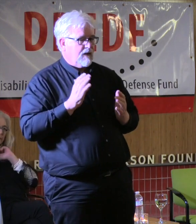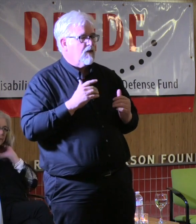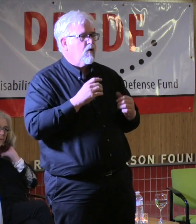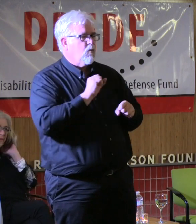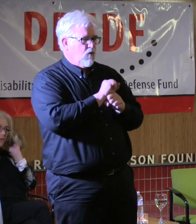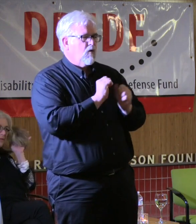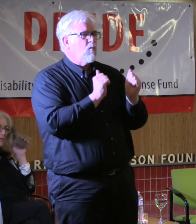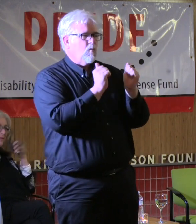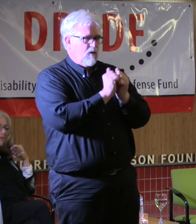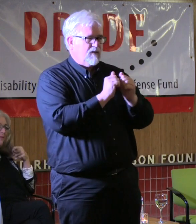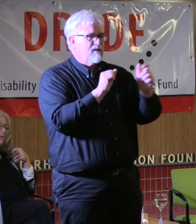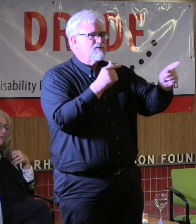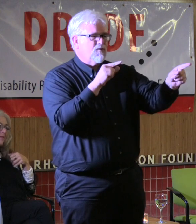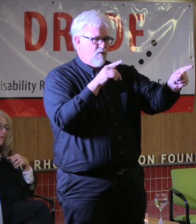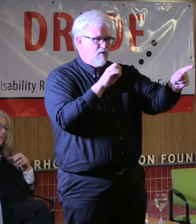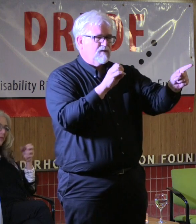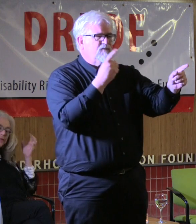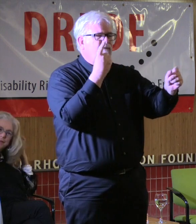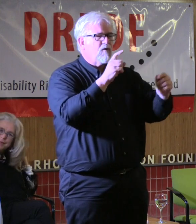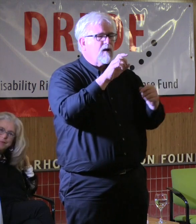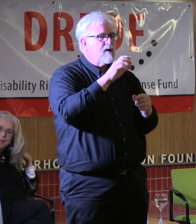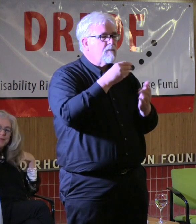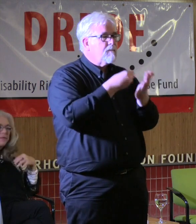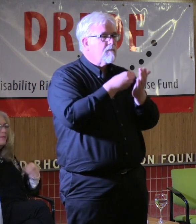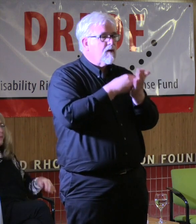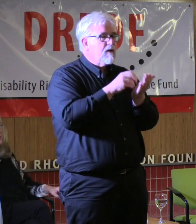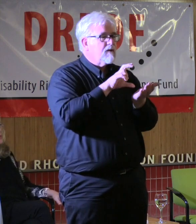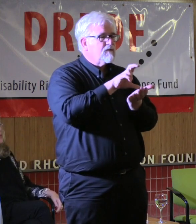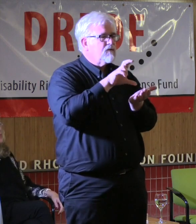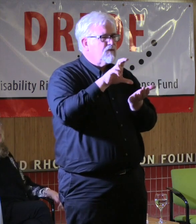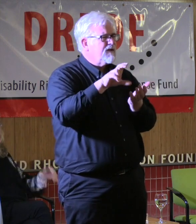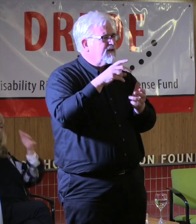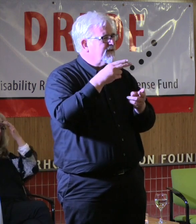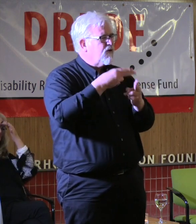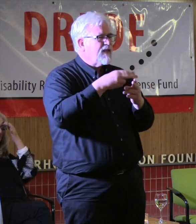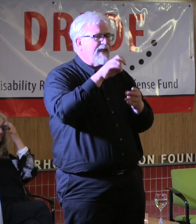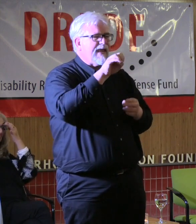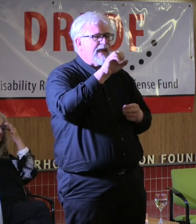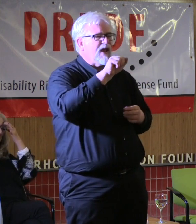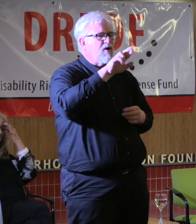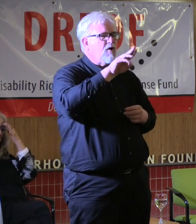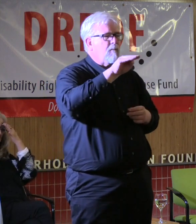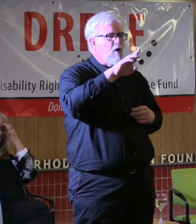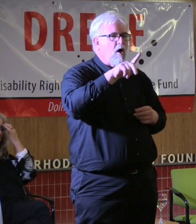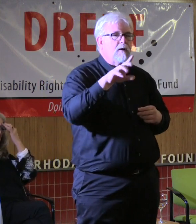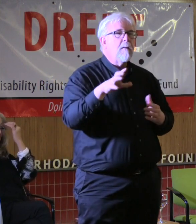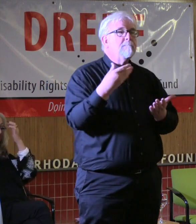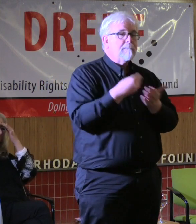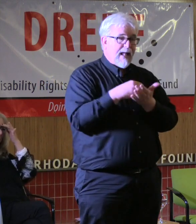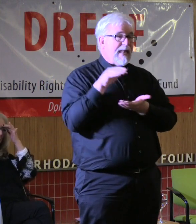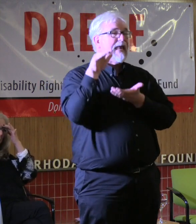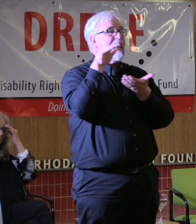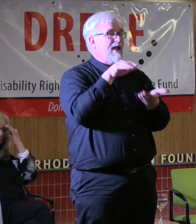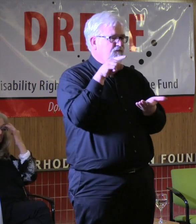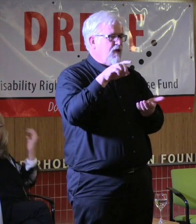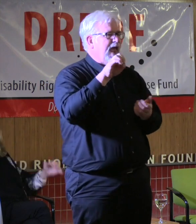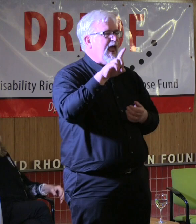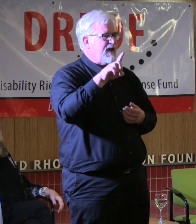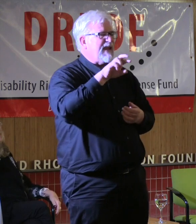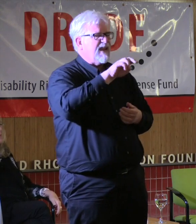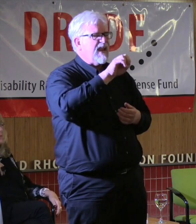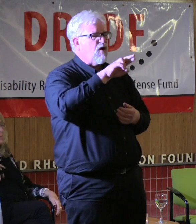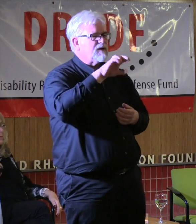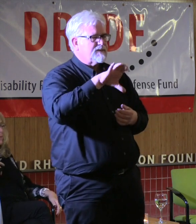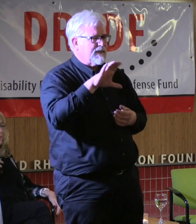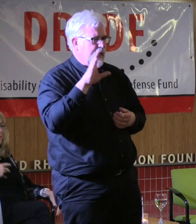along with George, on the appropriations to get earmarks for the Ed Roberts Center. And I don't know, but I know it's over a few $1